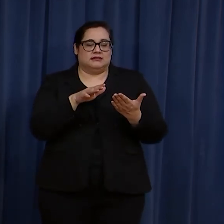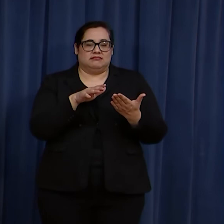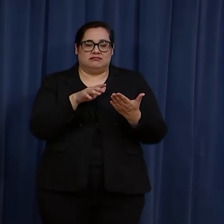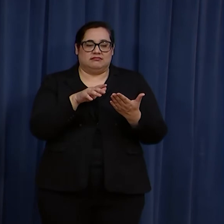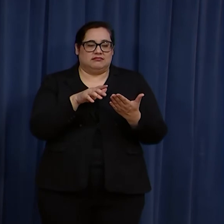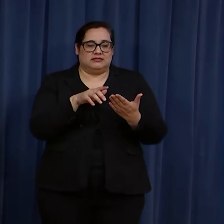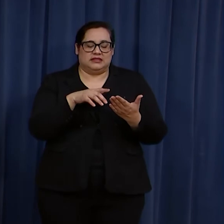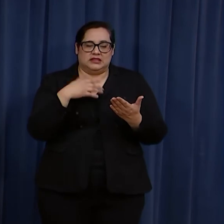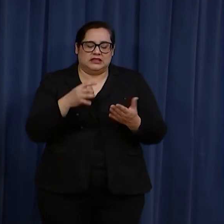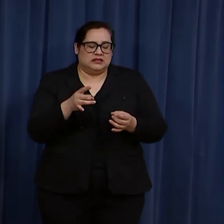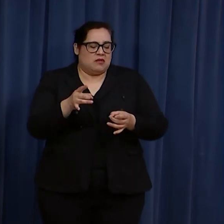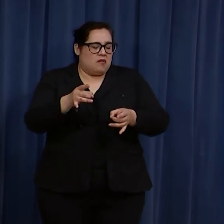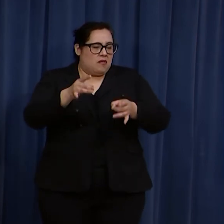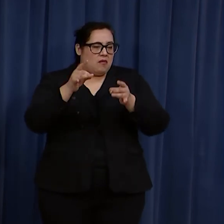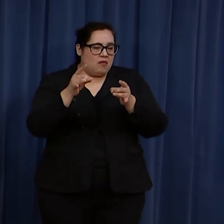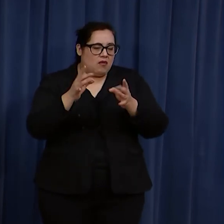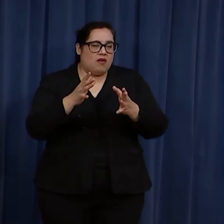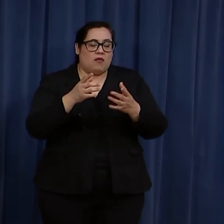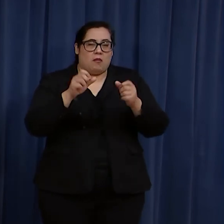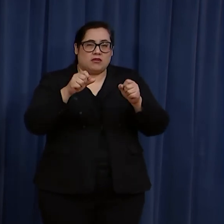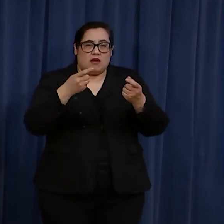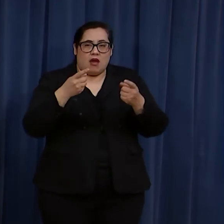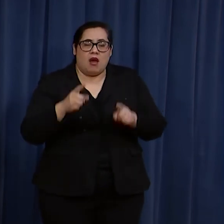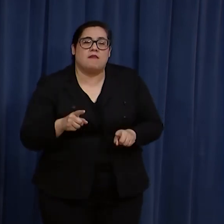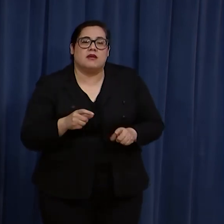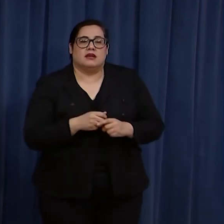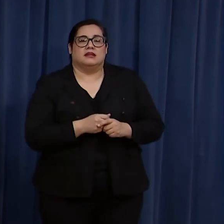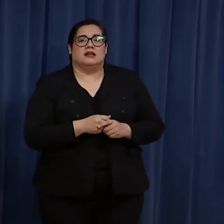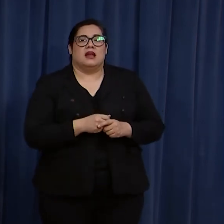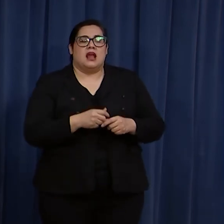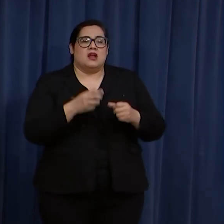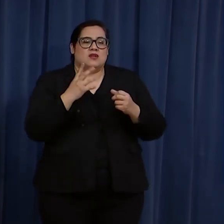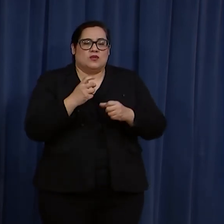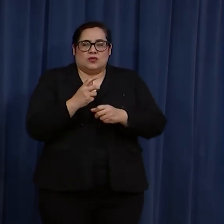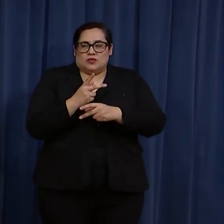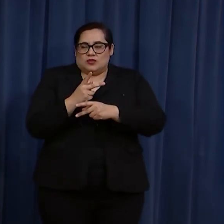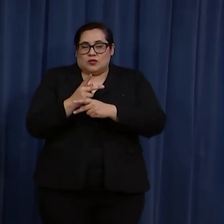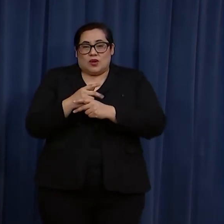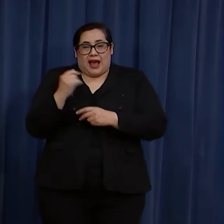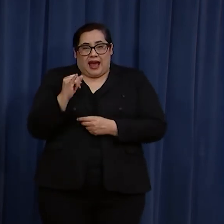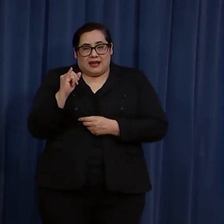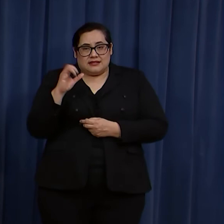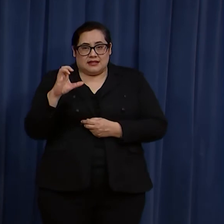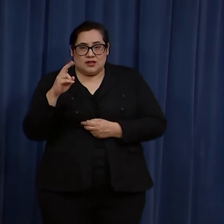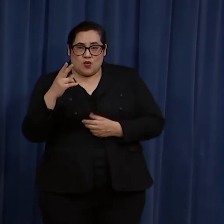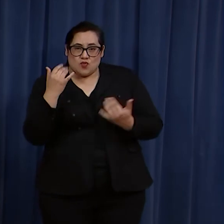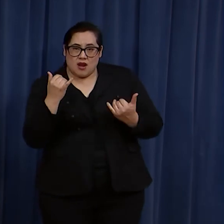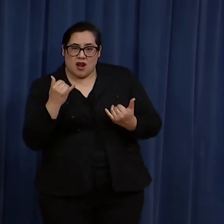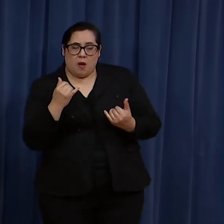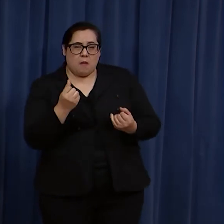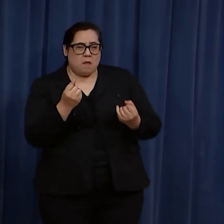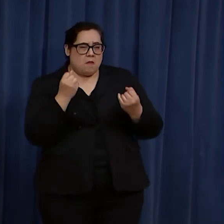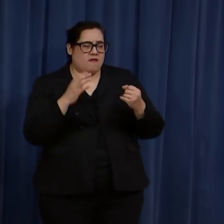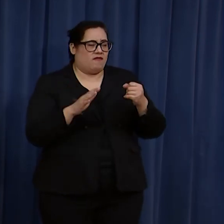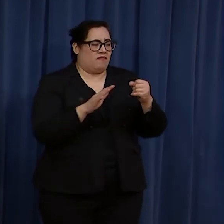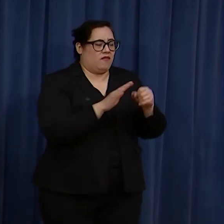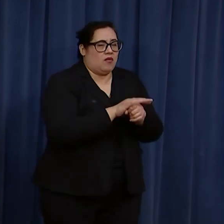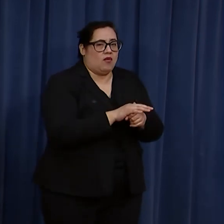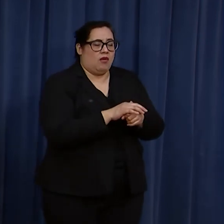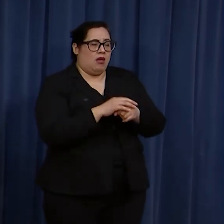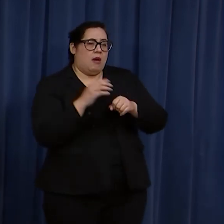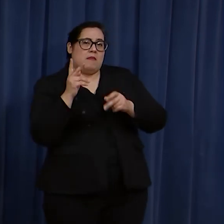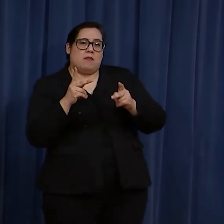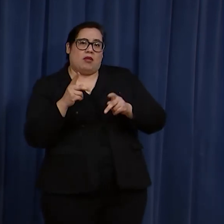de pesadilla de unidades de cuidados intensivos en nuestros